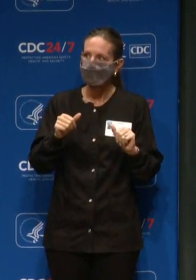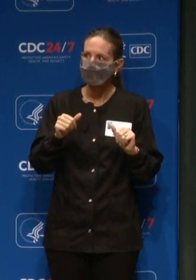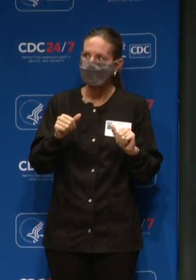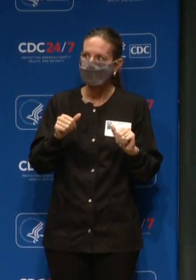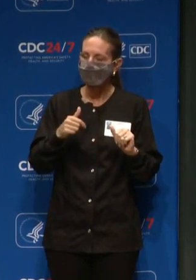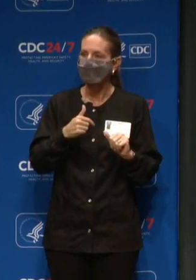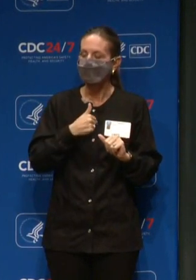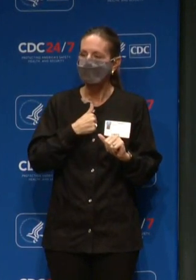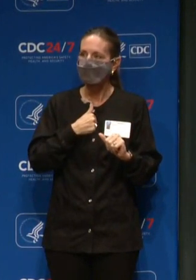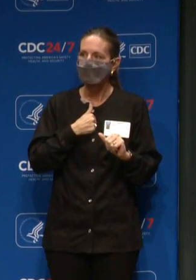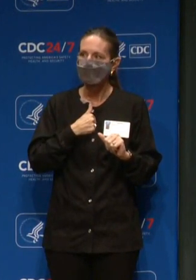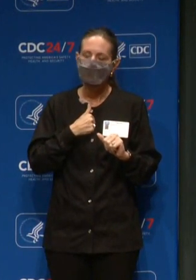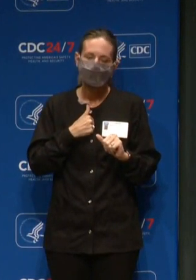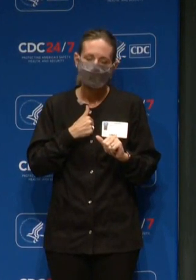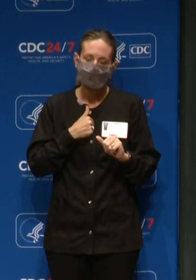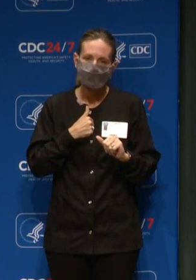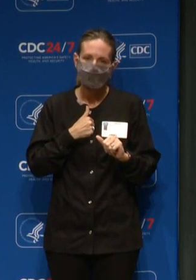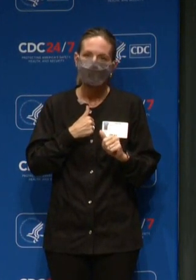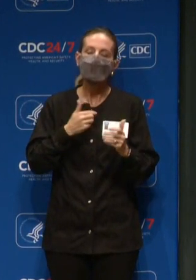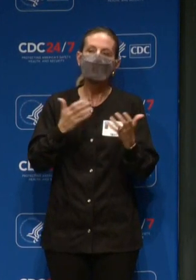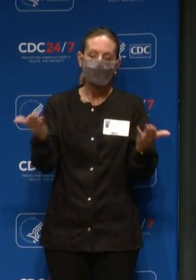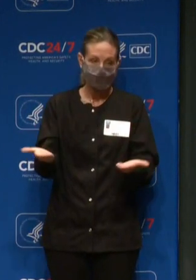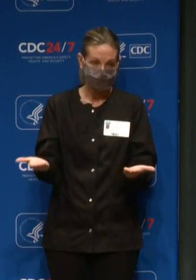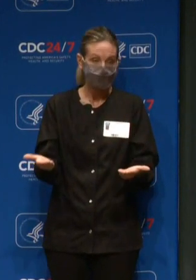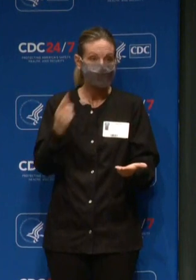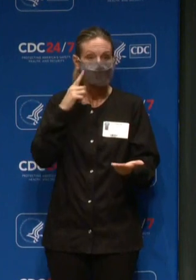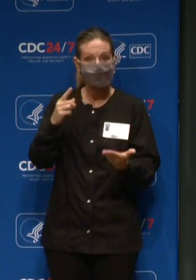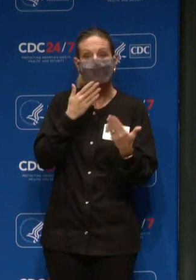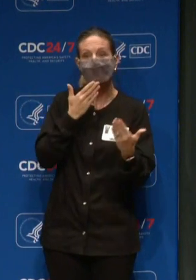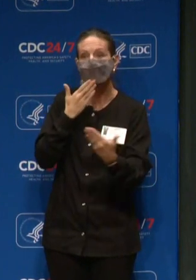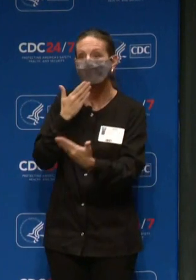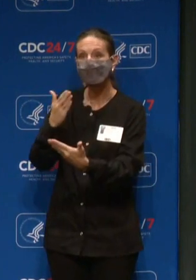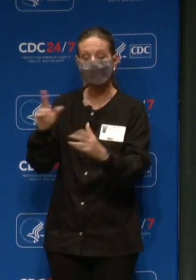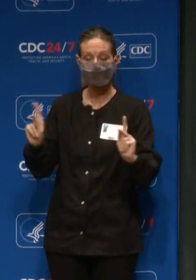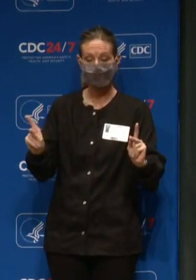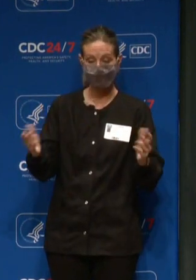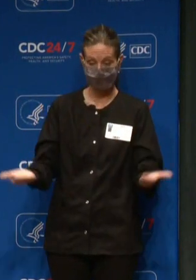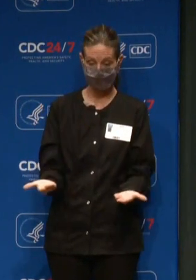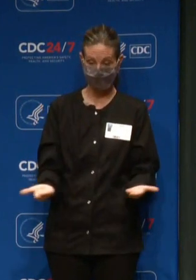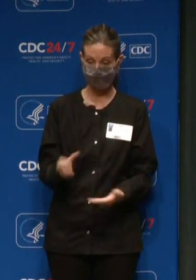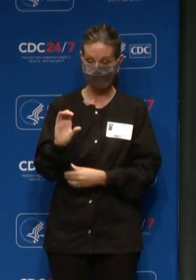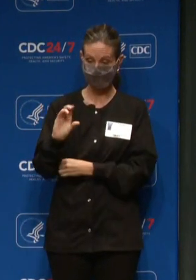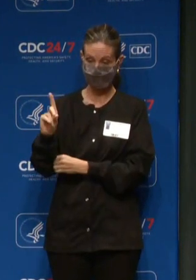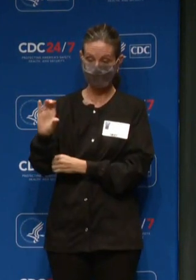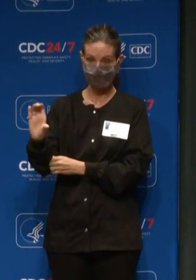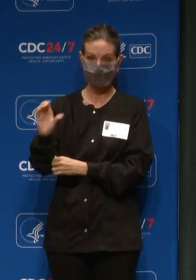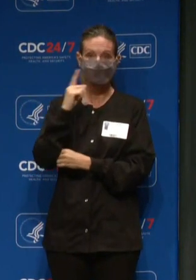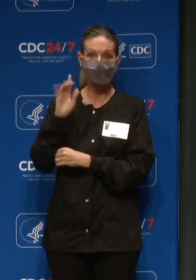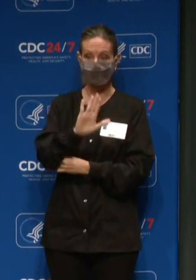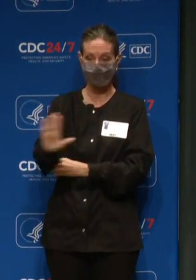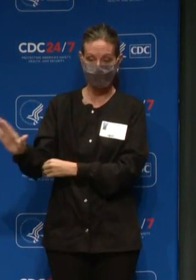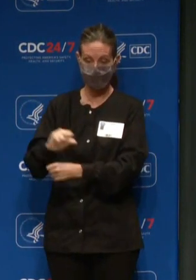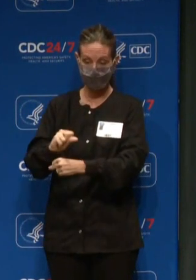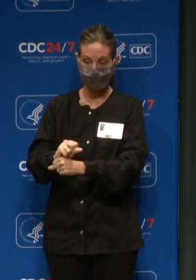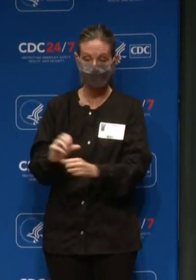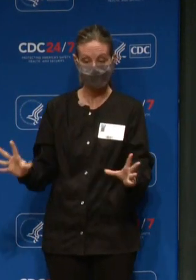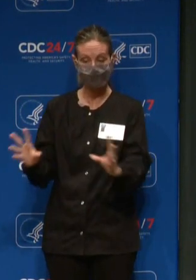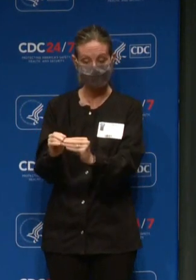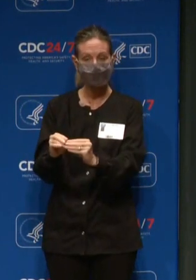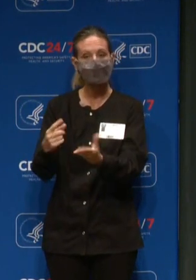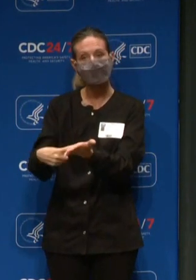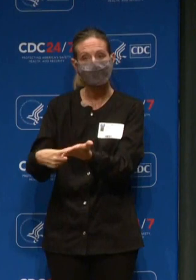do? I came down here to thank the incredible people of the CDC for their work. We talked about the most recent